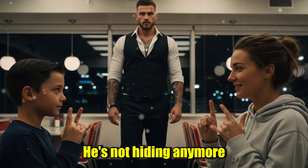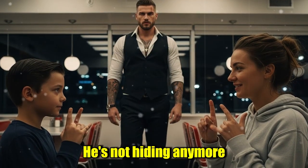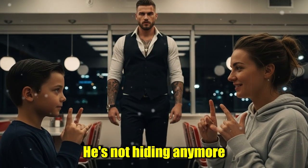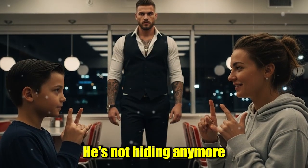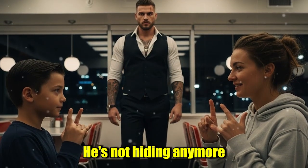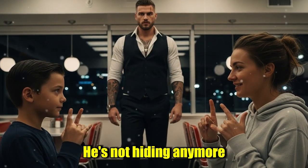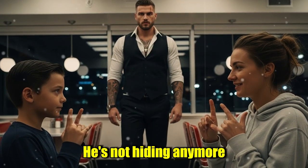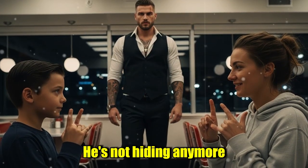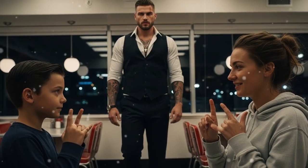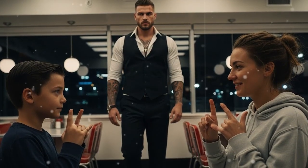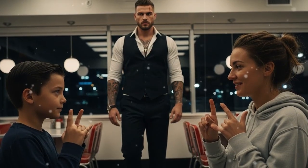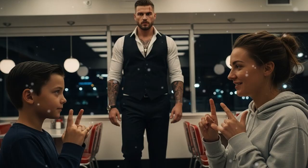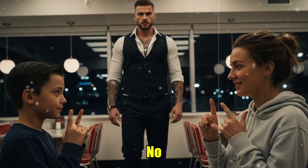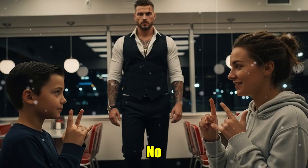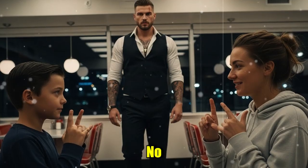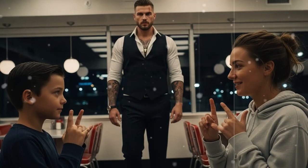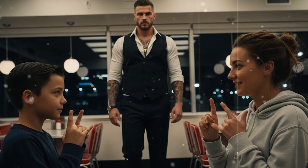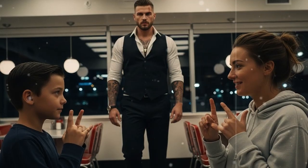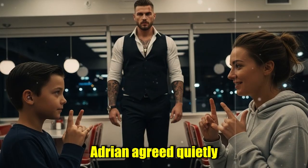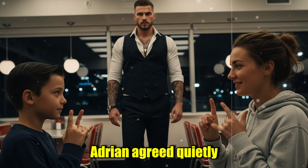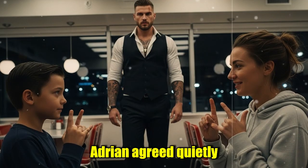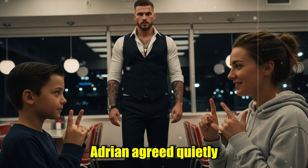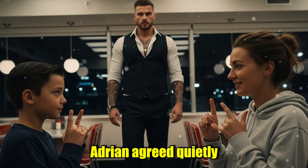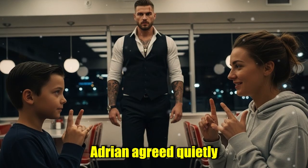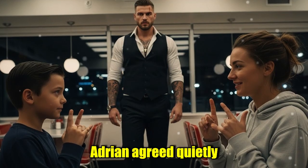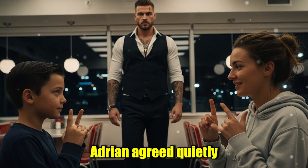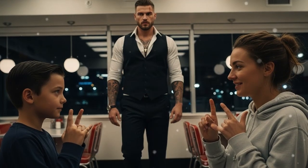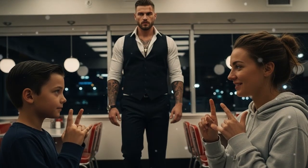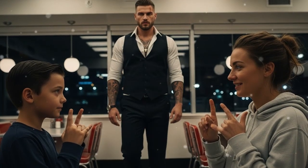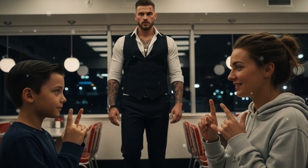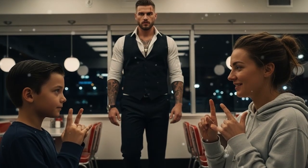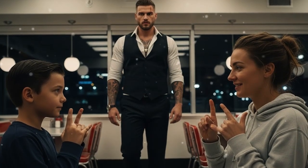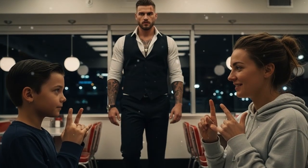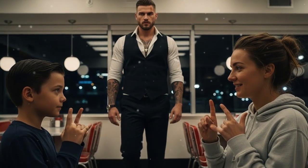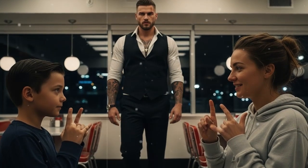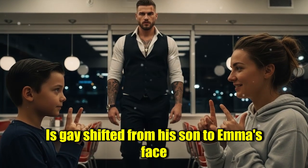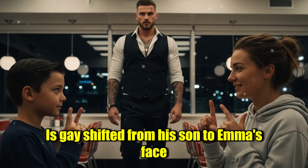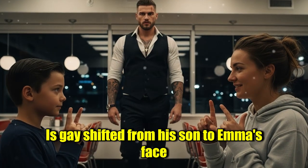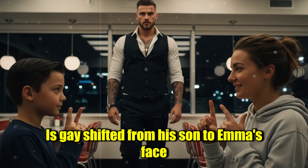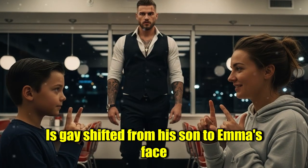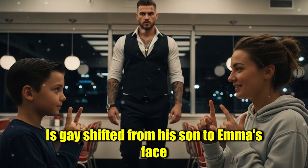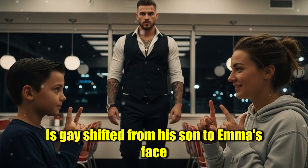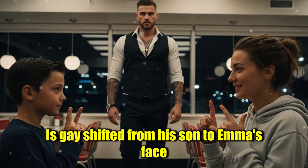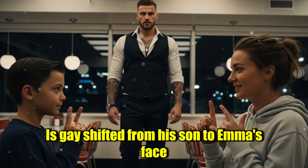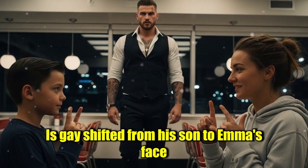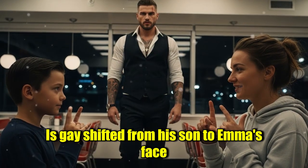not hiding anymore. No, Adrian agreed quietly. He's not. His gaze shifted from his son to